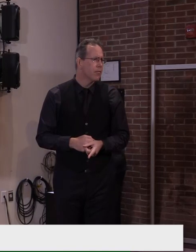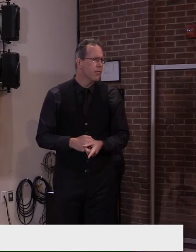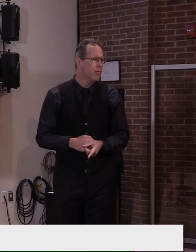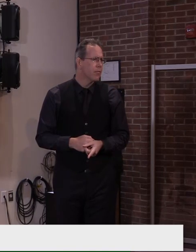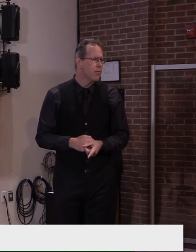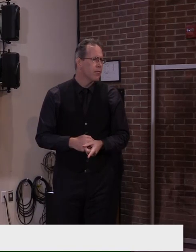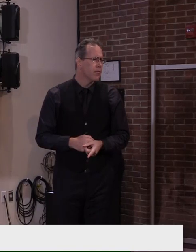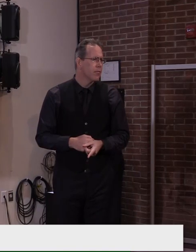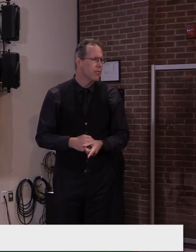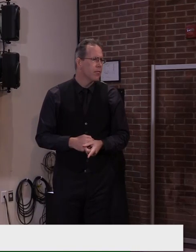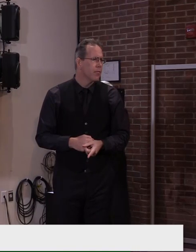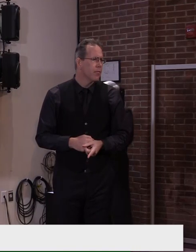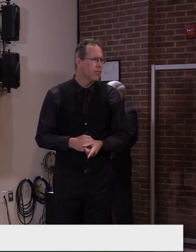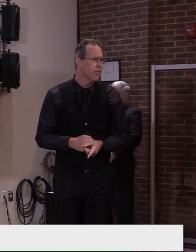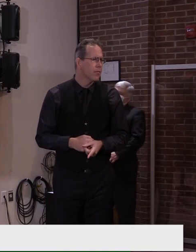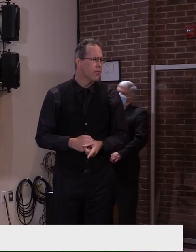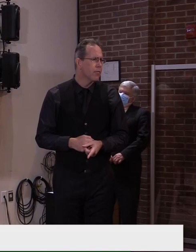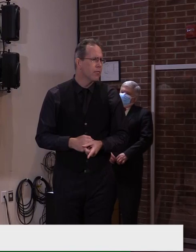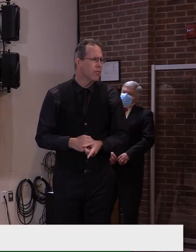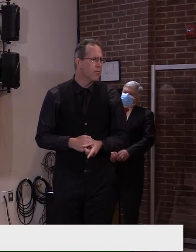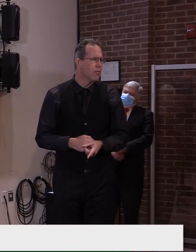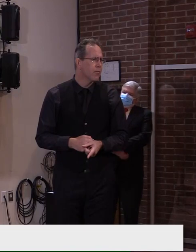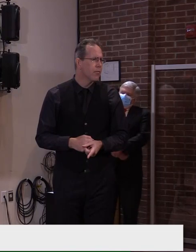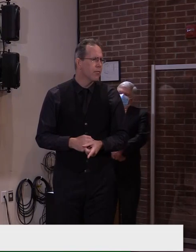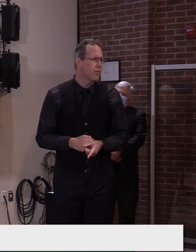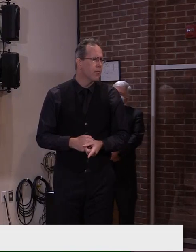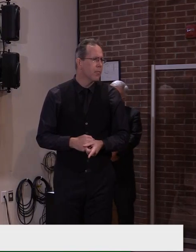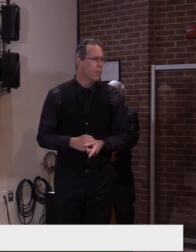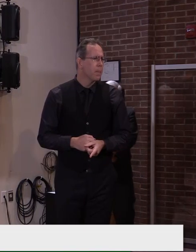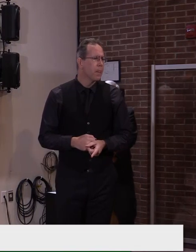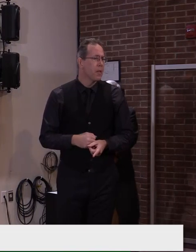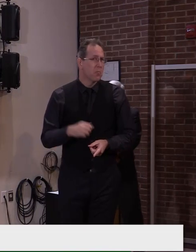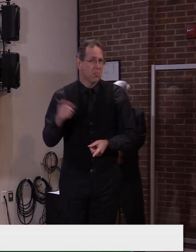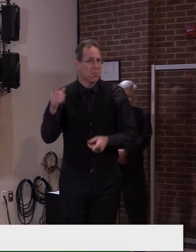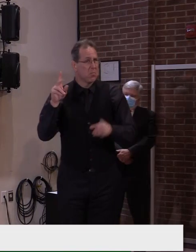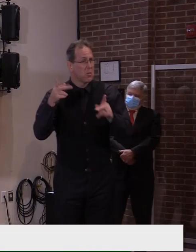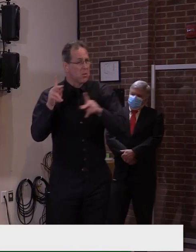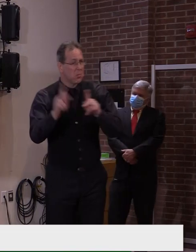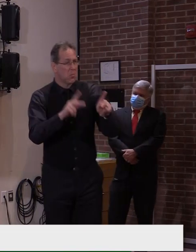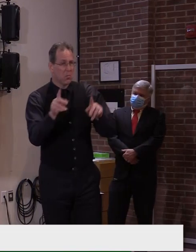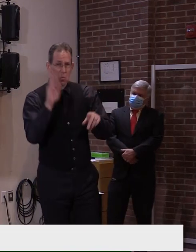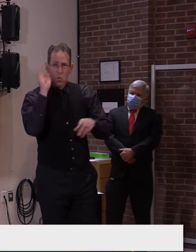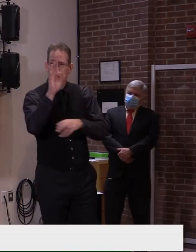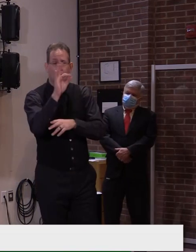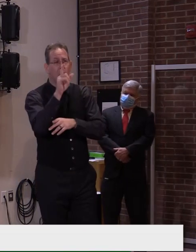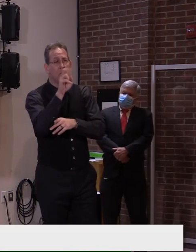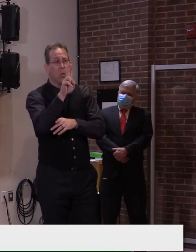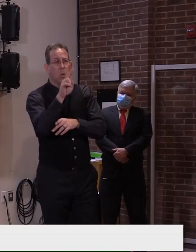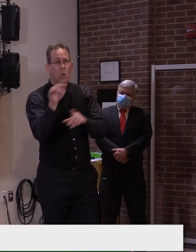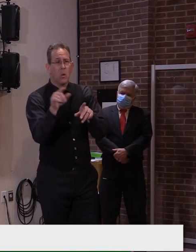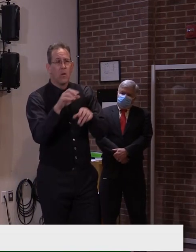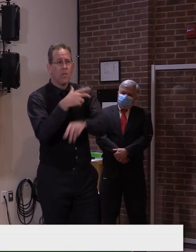a universal flu virus. So these are the kinds of studies that are ongoing right now,